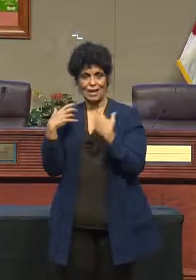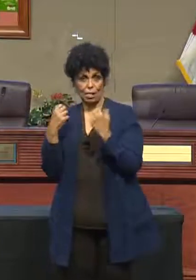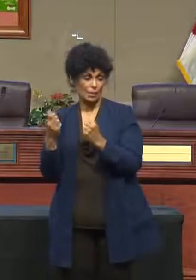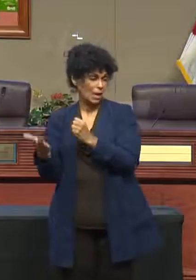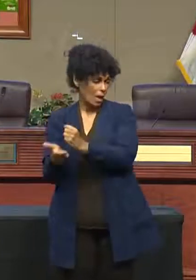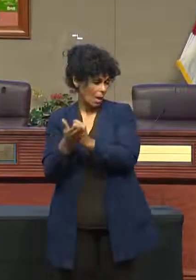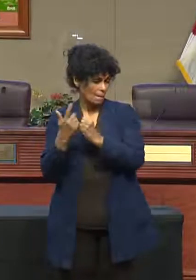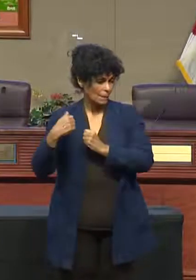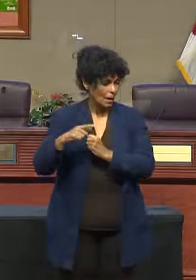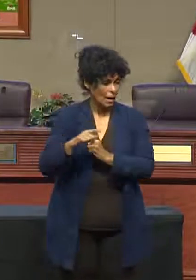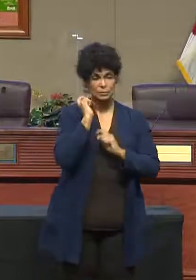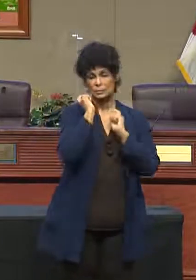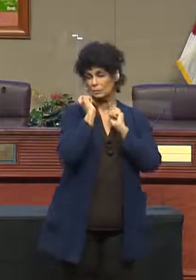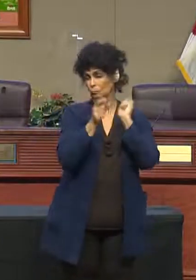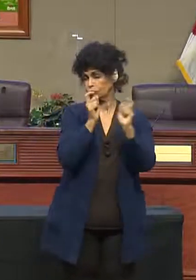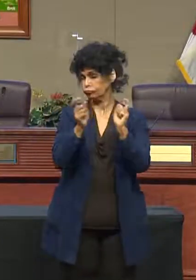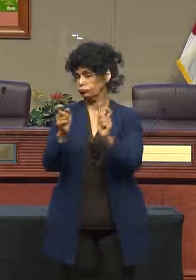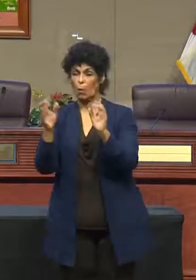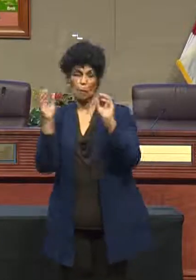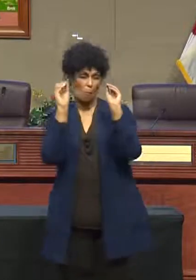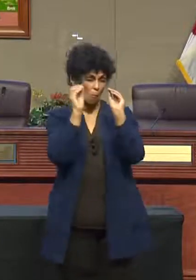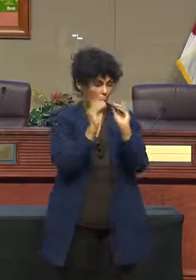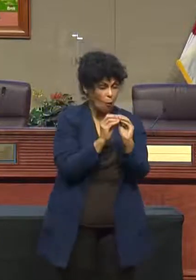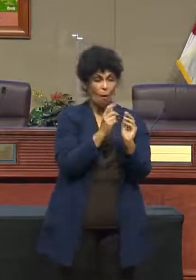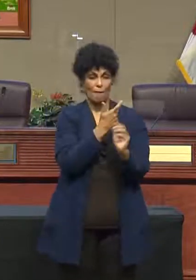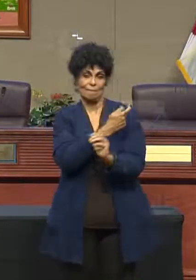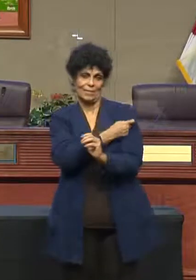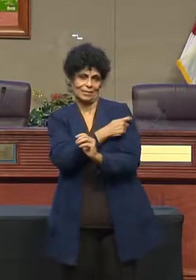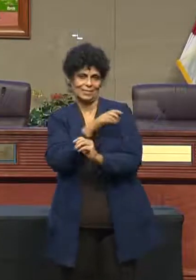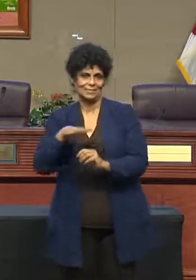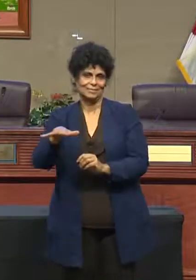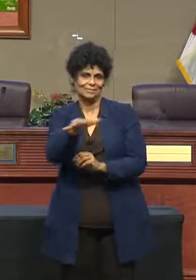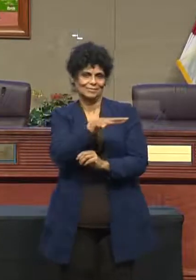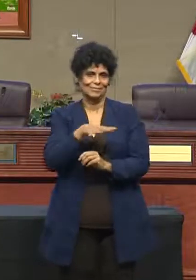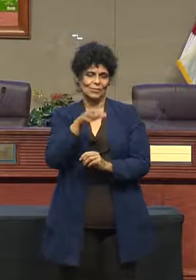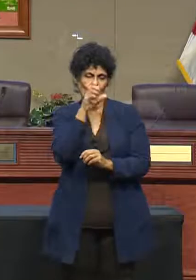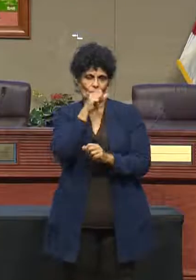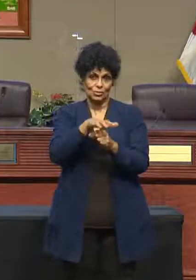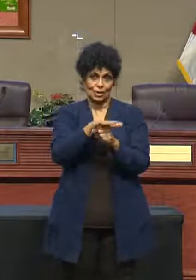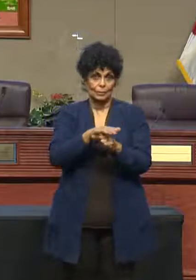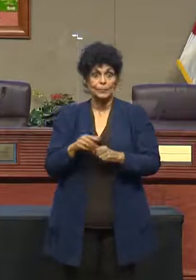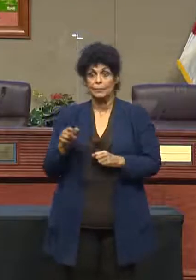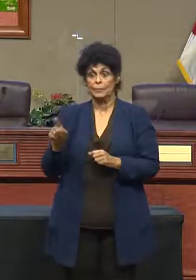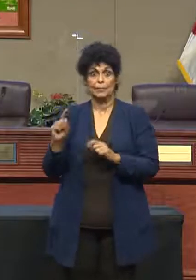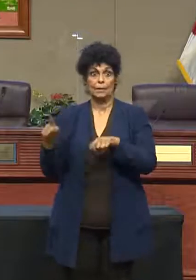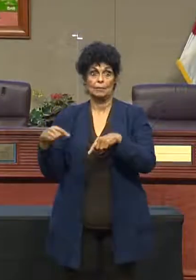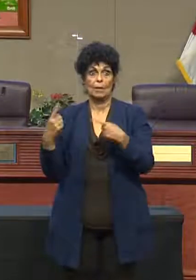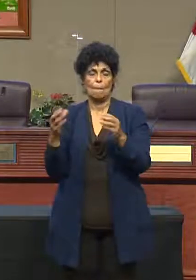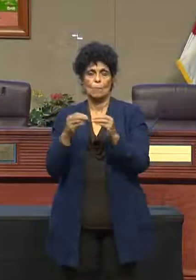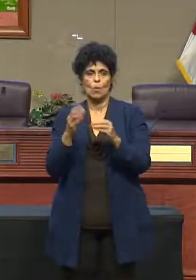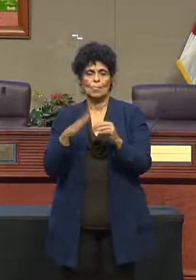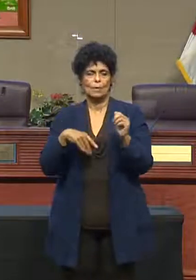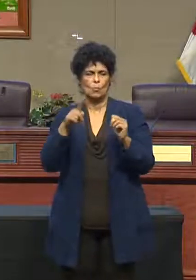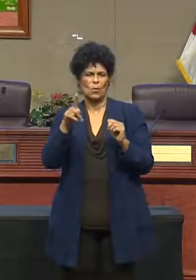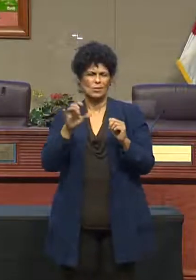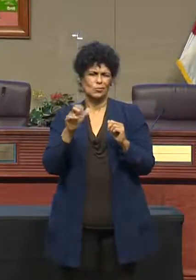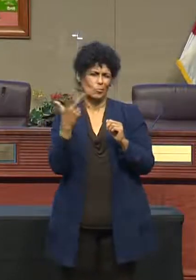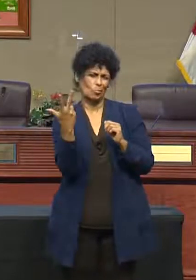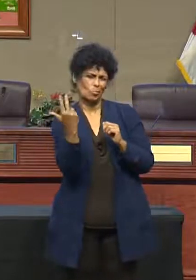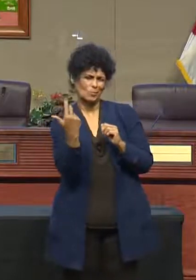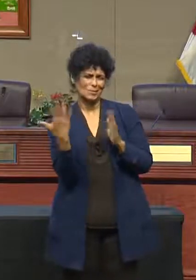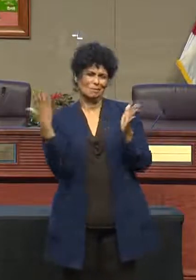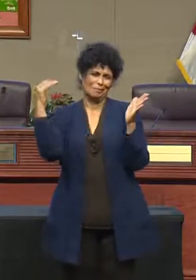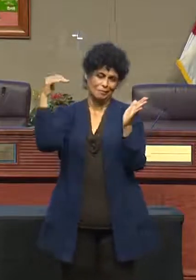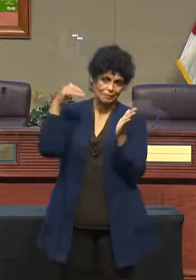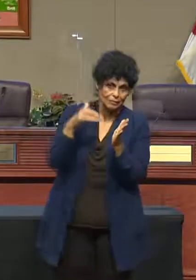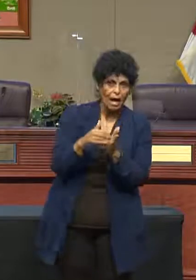distribute even more vaccines in Orange County. Thus far, Advent Health has delivered more than 113,000